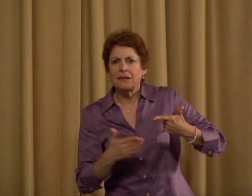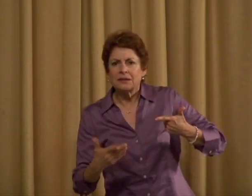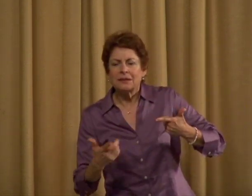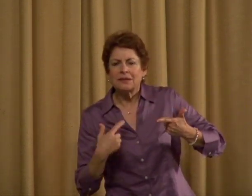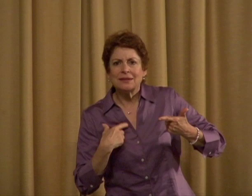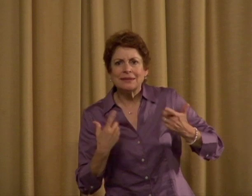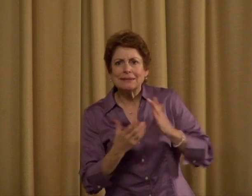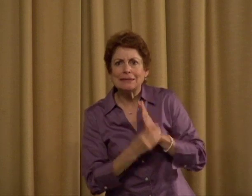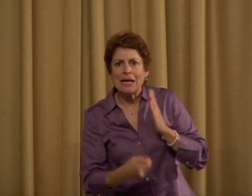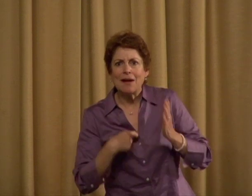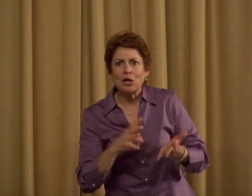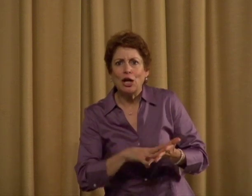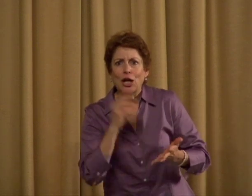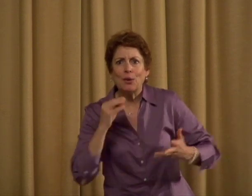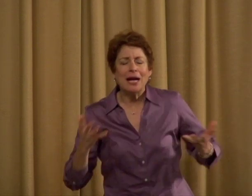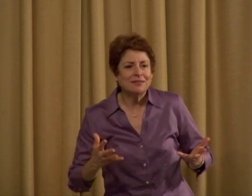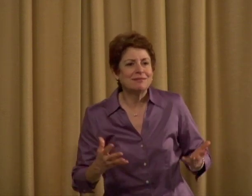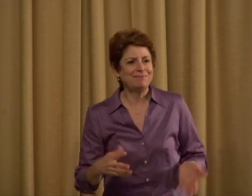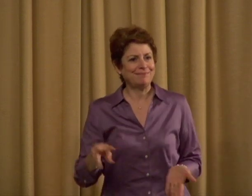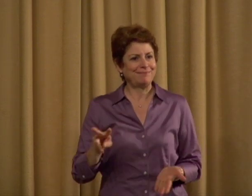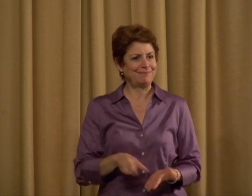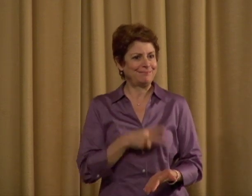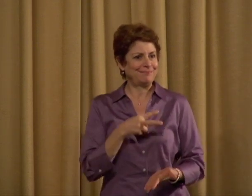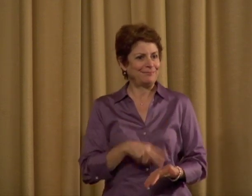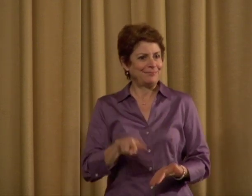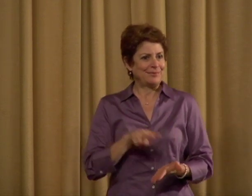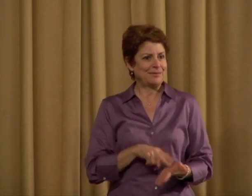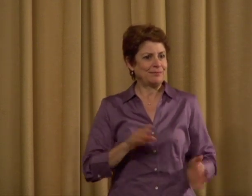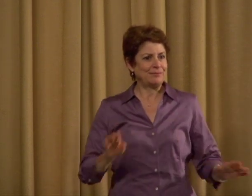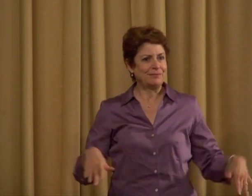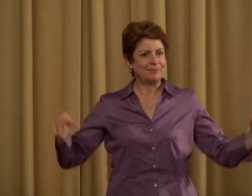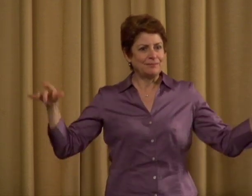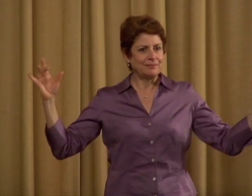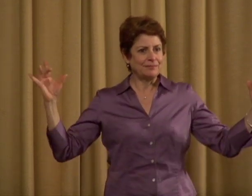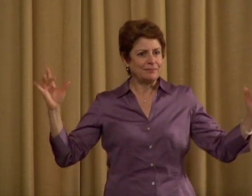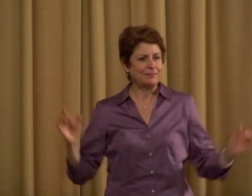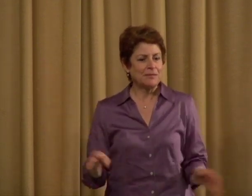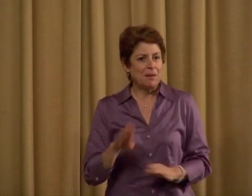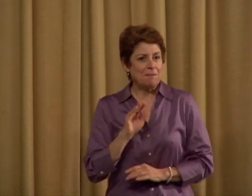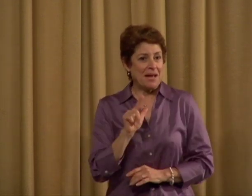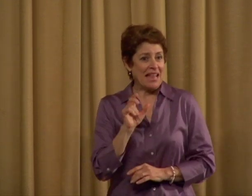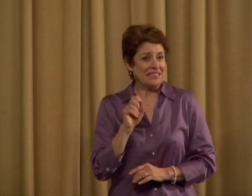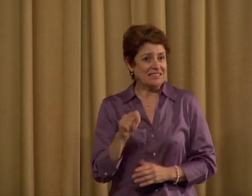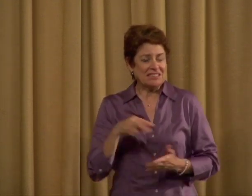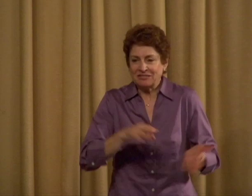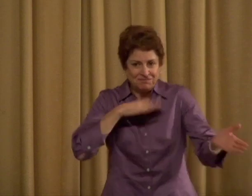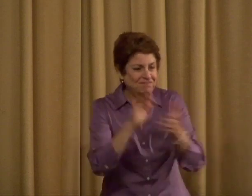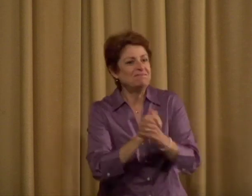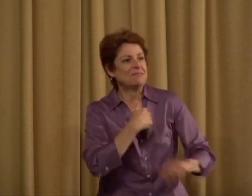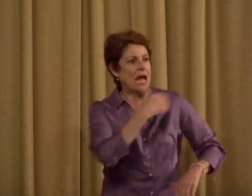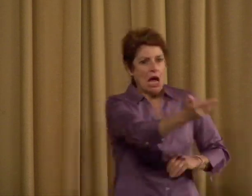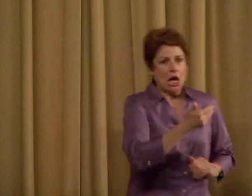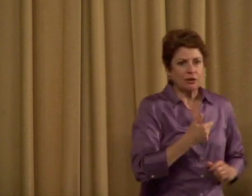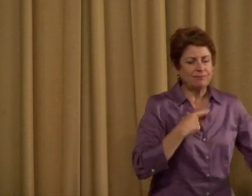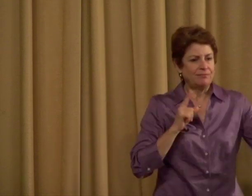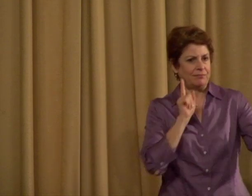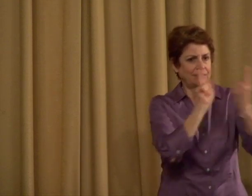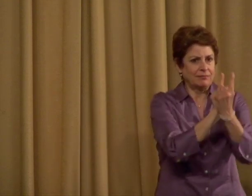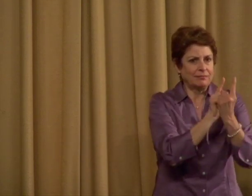that, and then I was looking like the talent to learn how to dance, even on toe, ballet. I thought, I'm your character